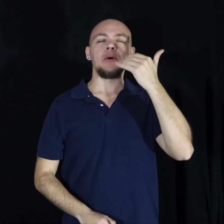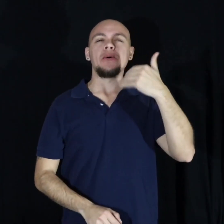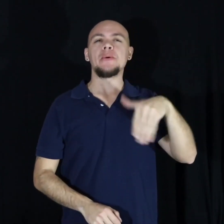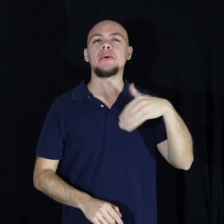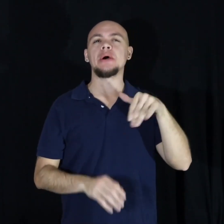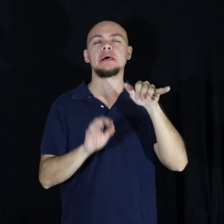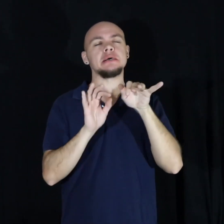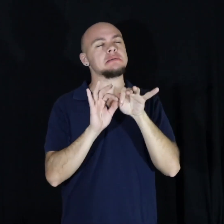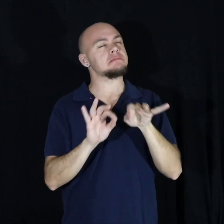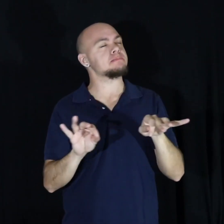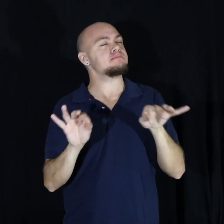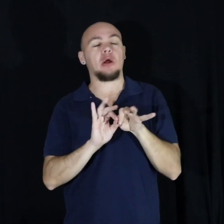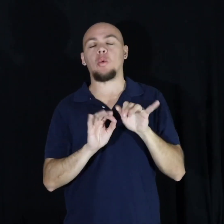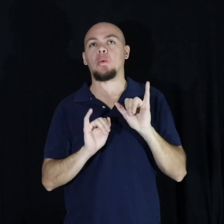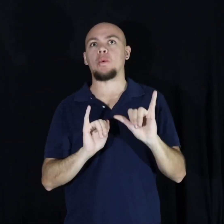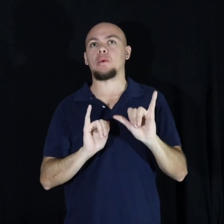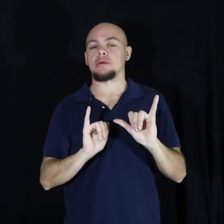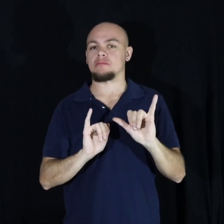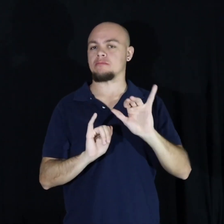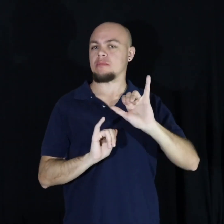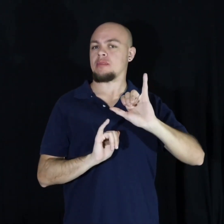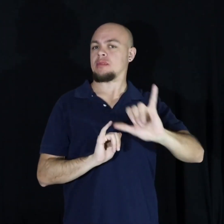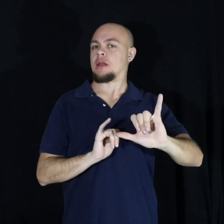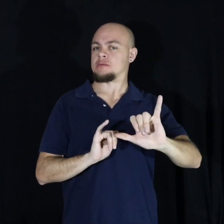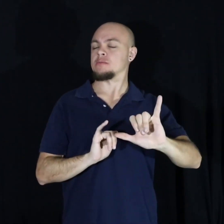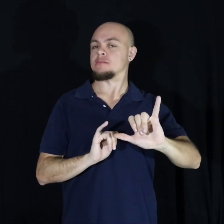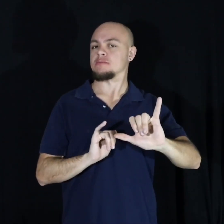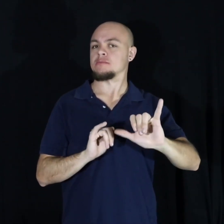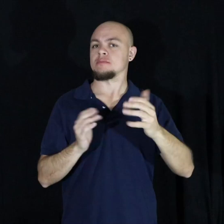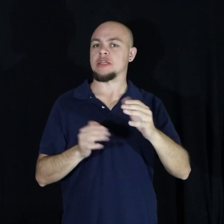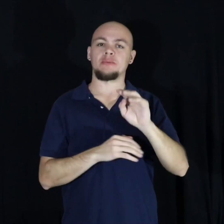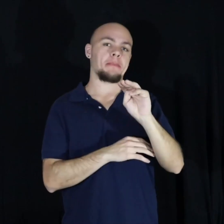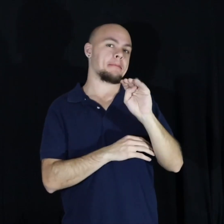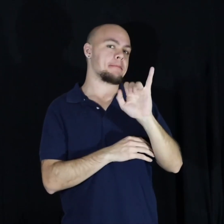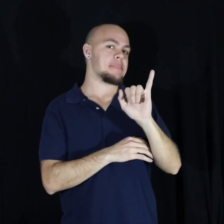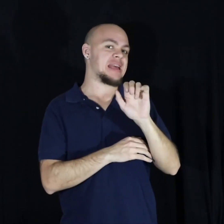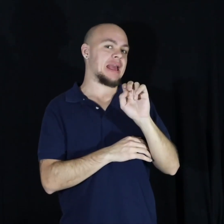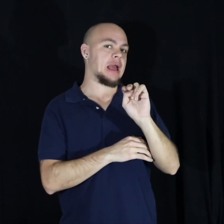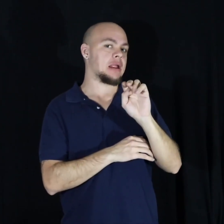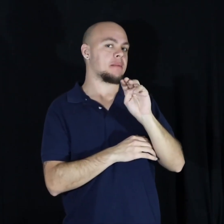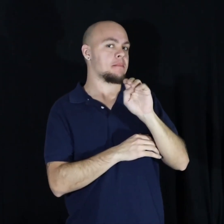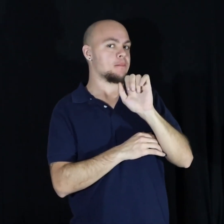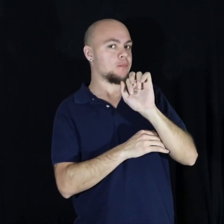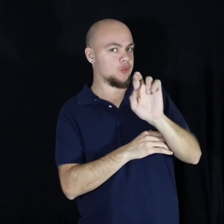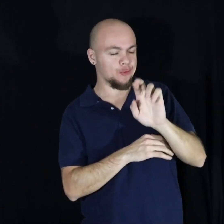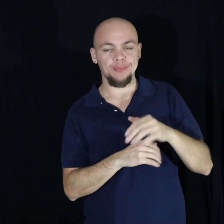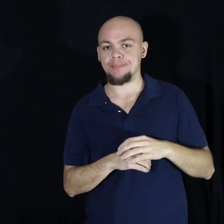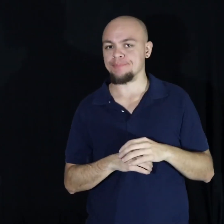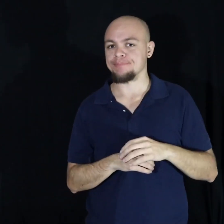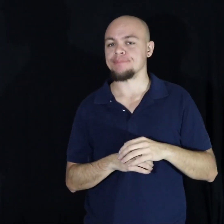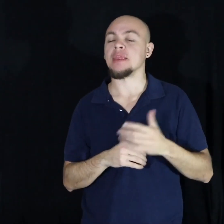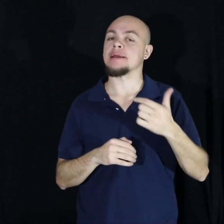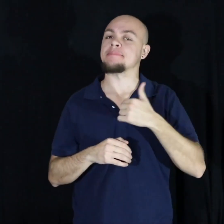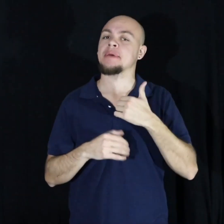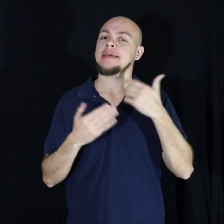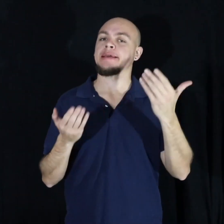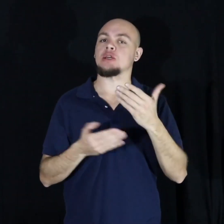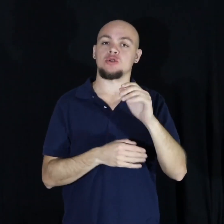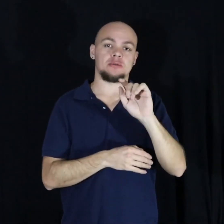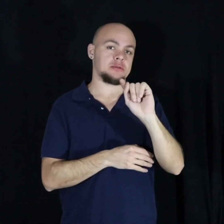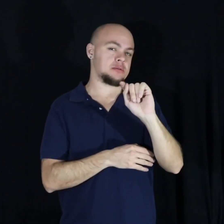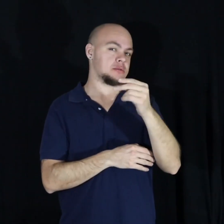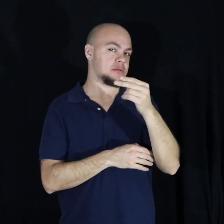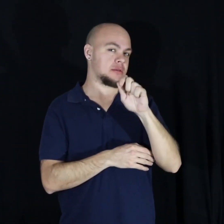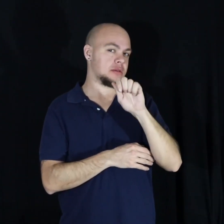makes. That is what it's like living in Myanmar. The reason I'm here in Thailand